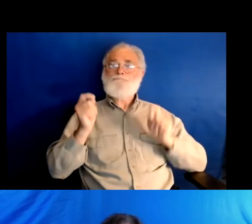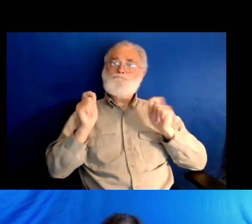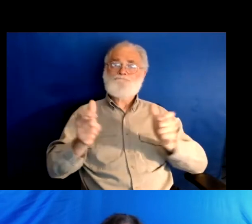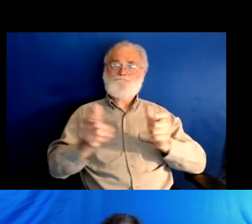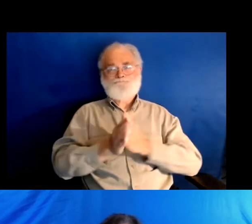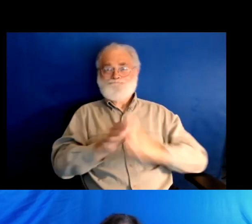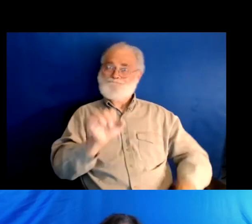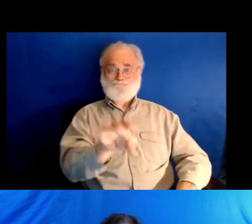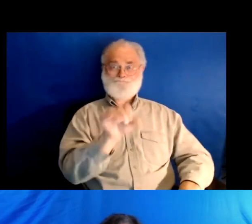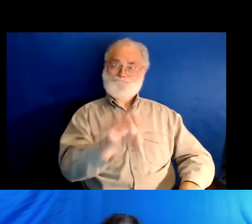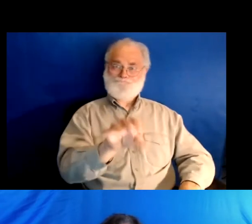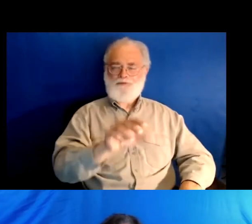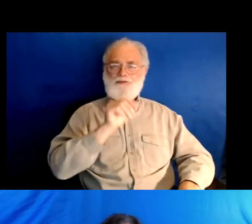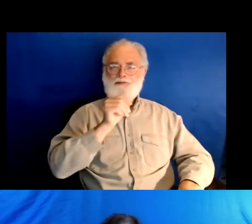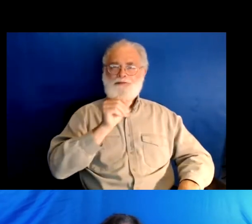sure.